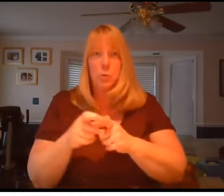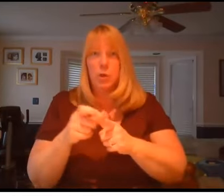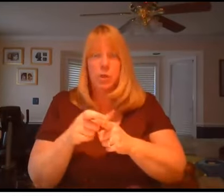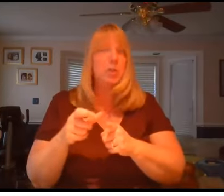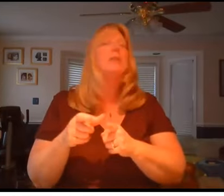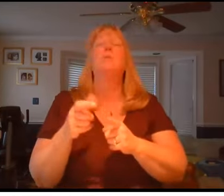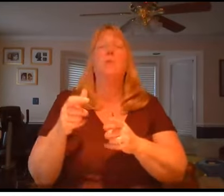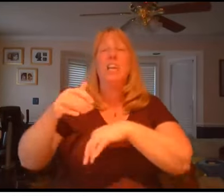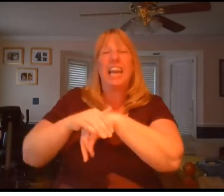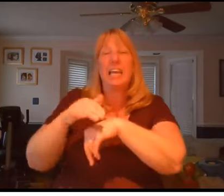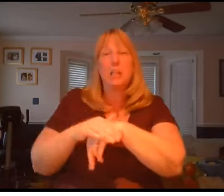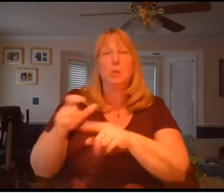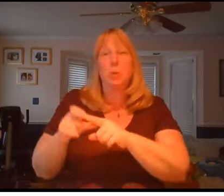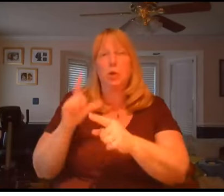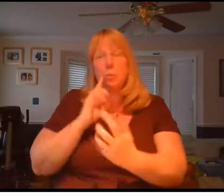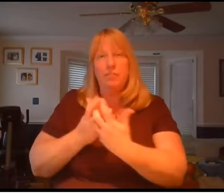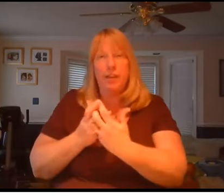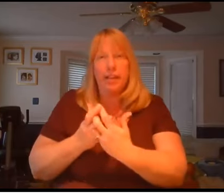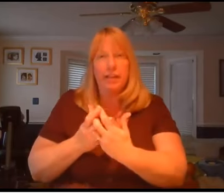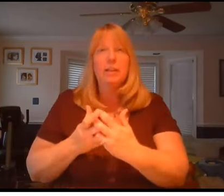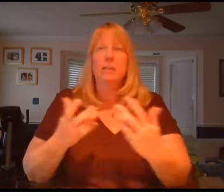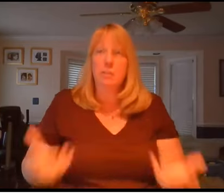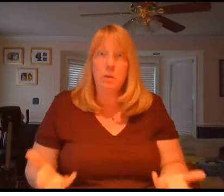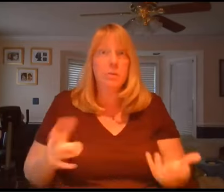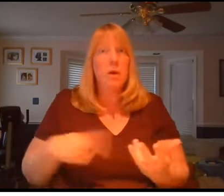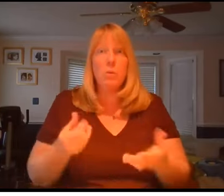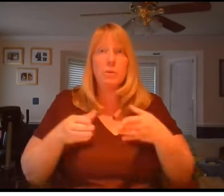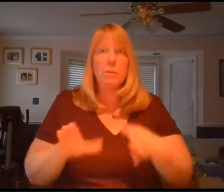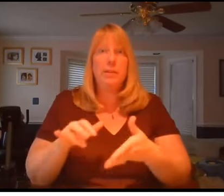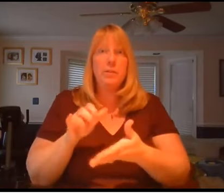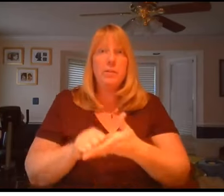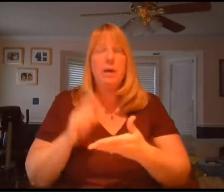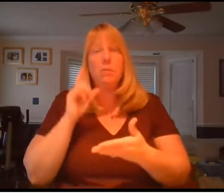So that way, and a deaf child knew exactly what word and exactly what English word was being used.